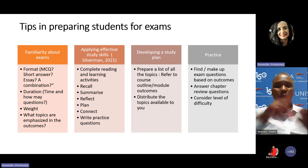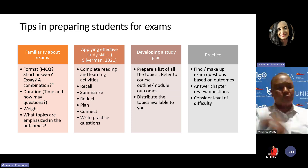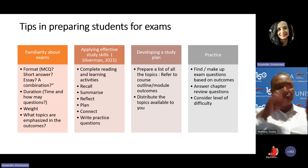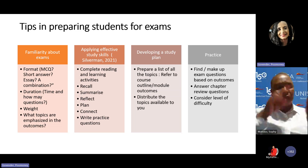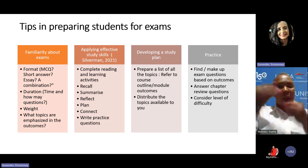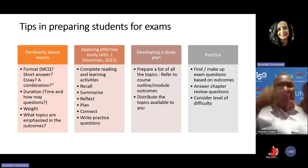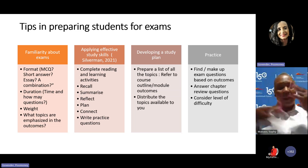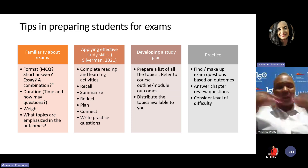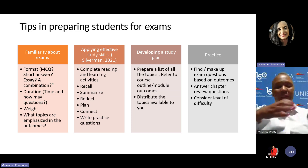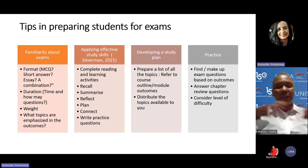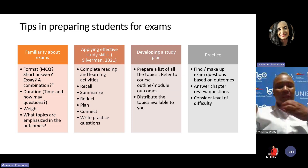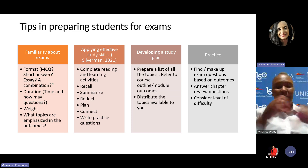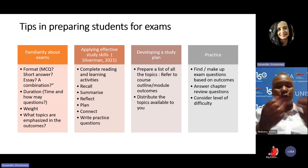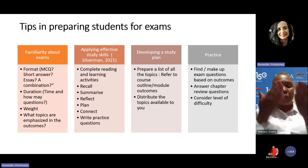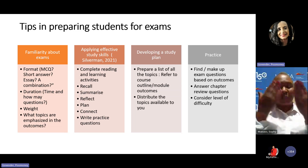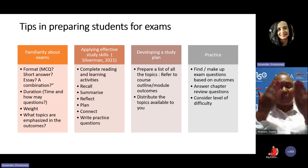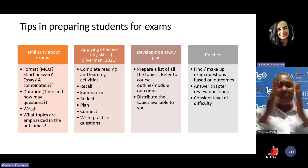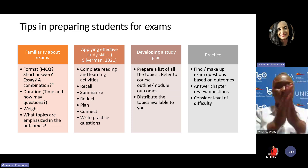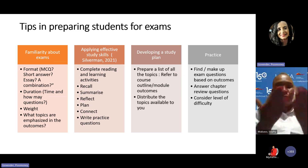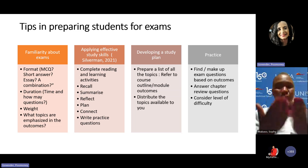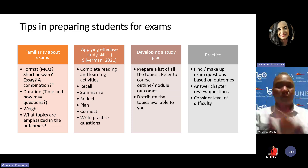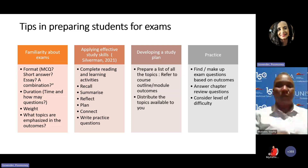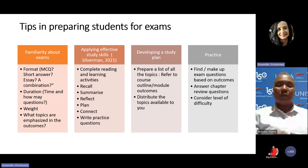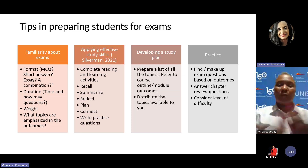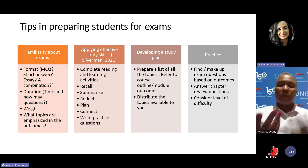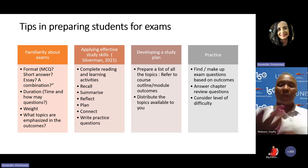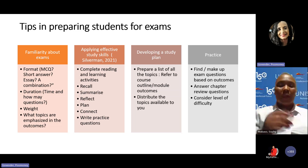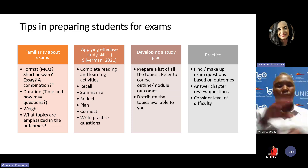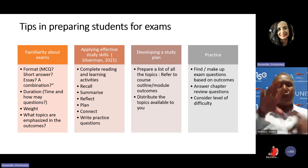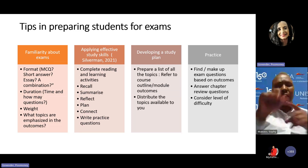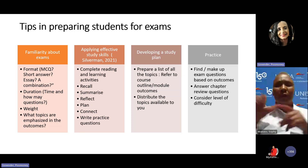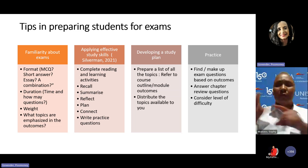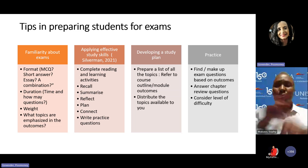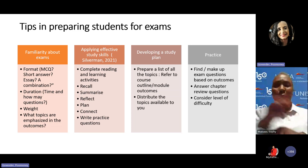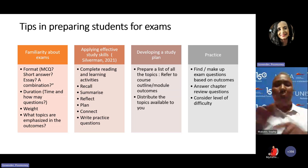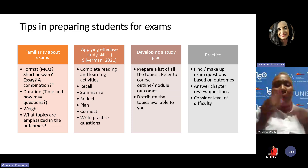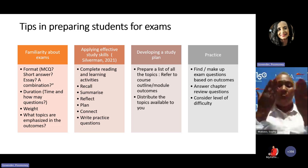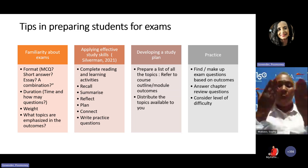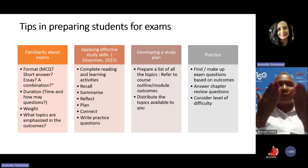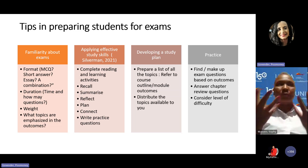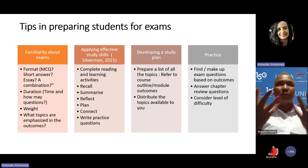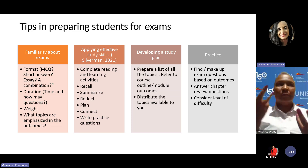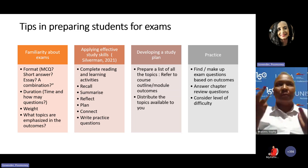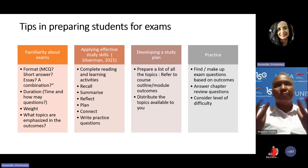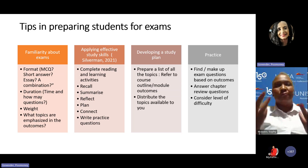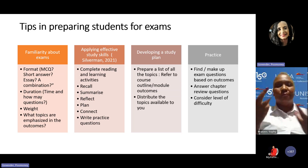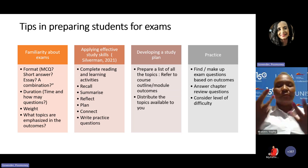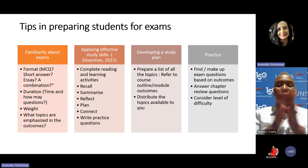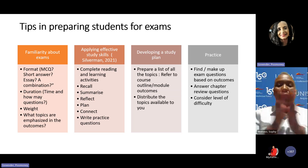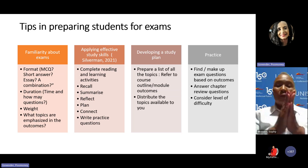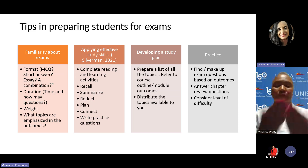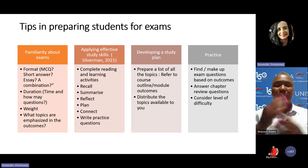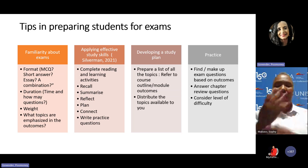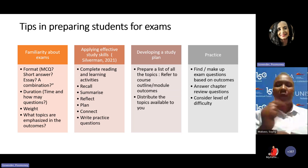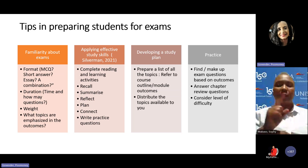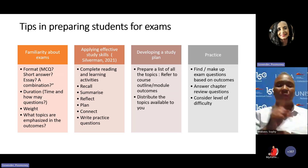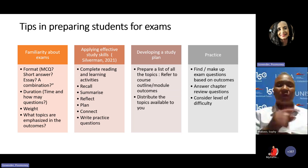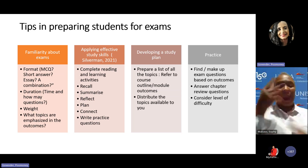the activities in your study material, colleagues. You'll find that your study material has got